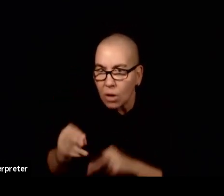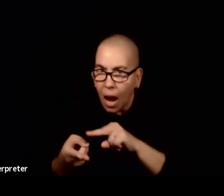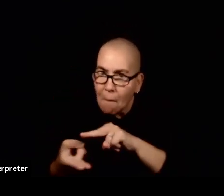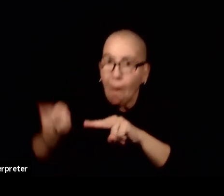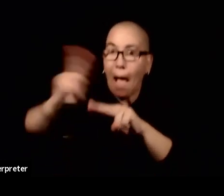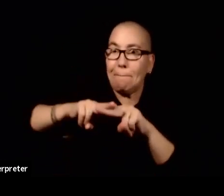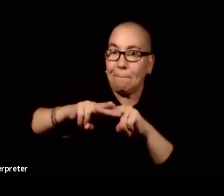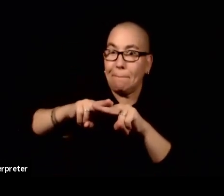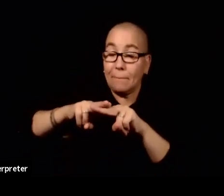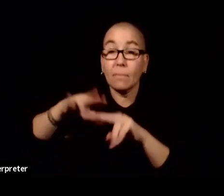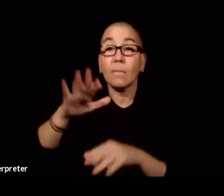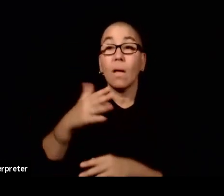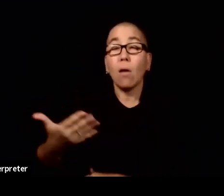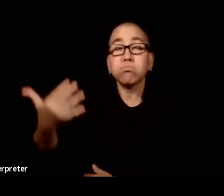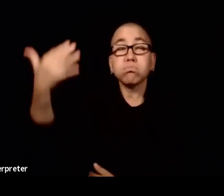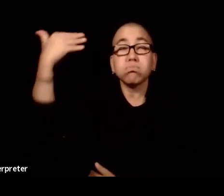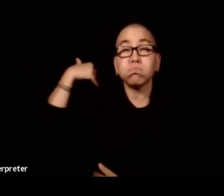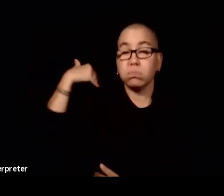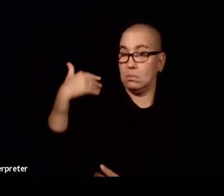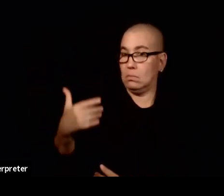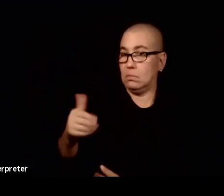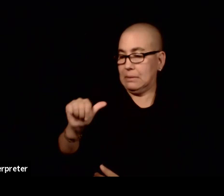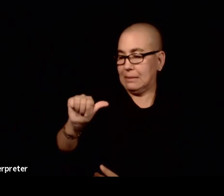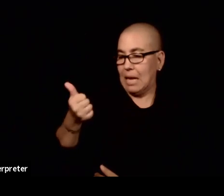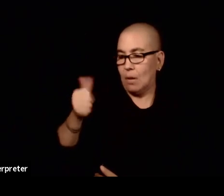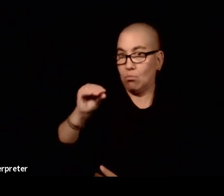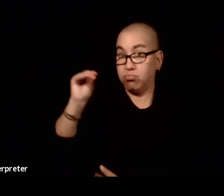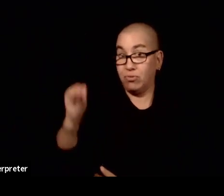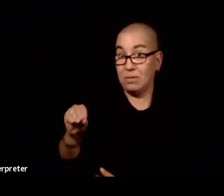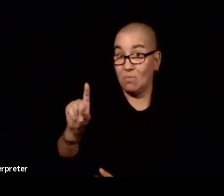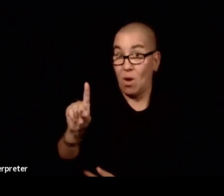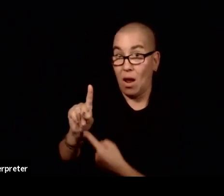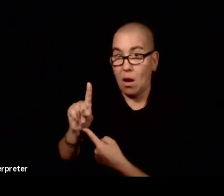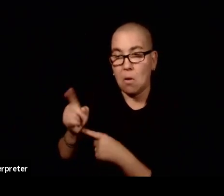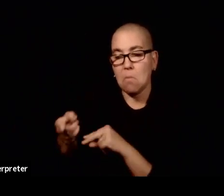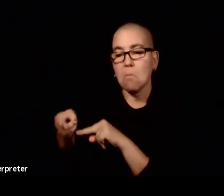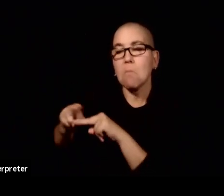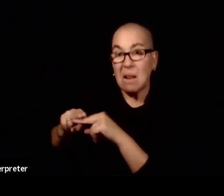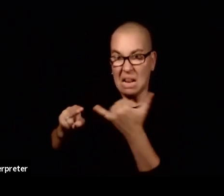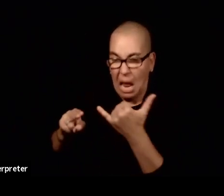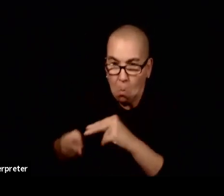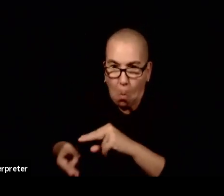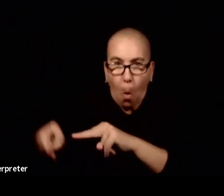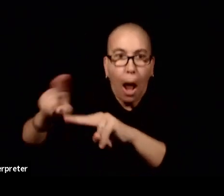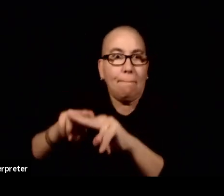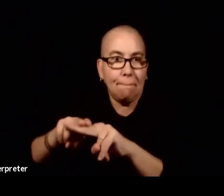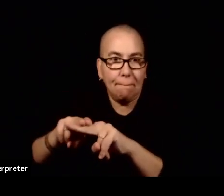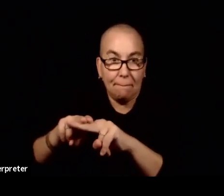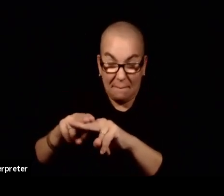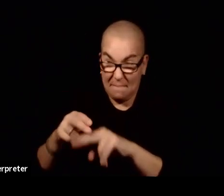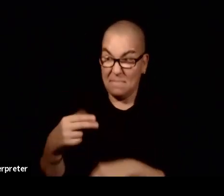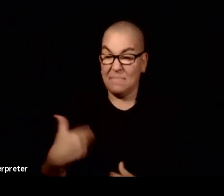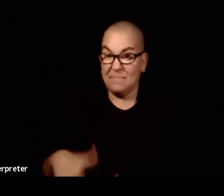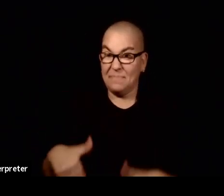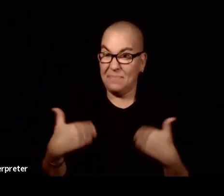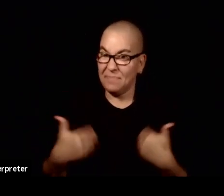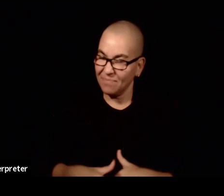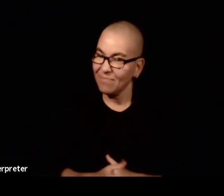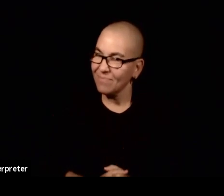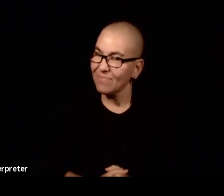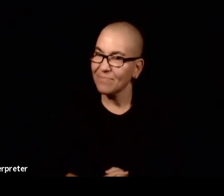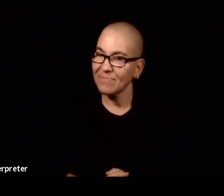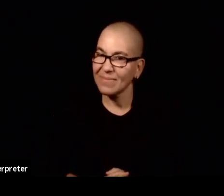increases in new positive cases since last week. So we see those numbers getting a bit closer together.